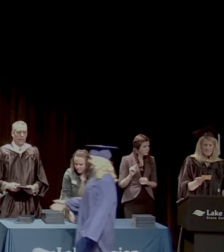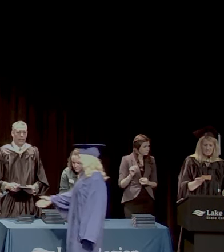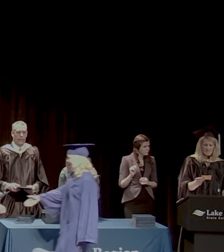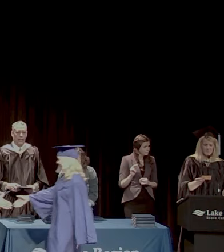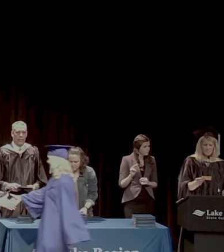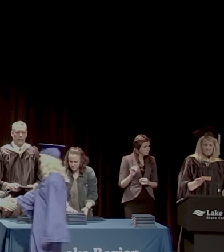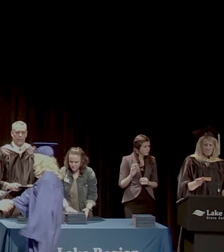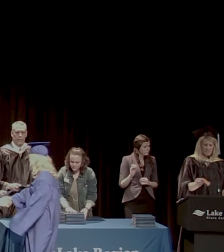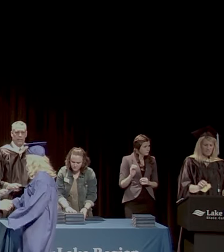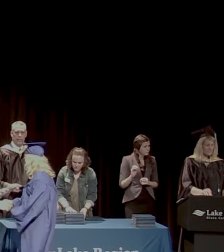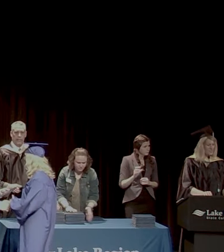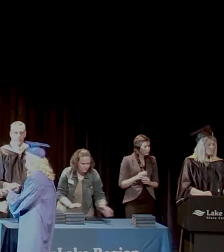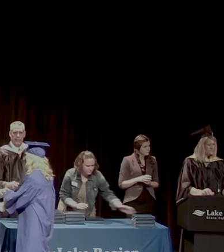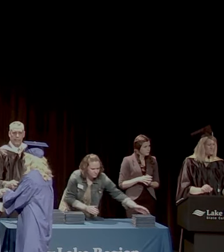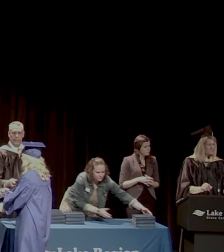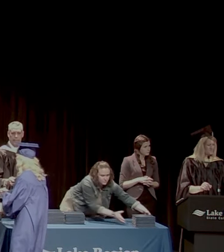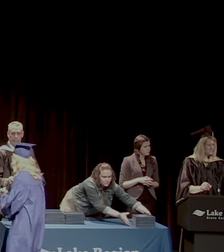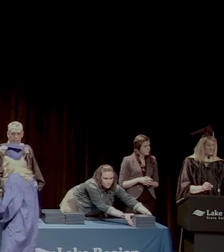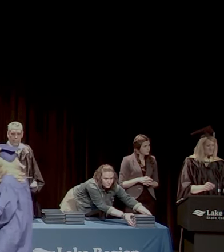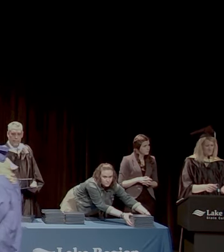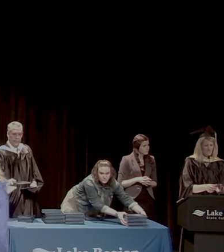Applied Science, Precision Agriculture.